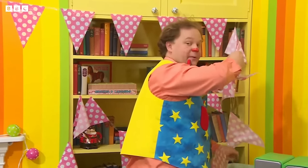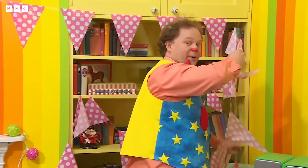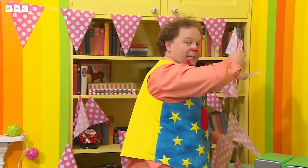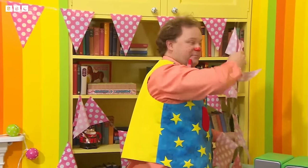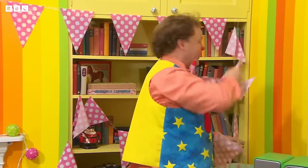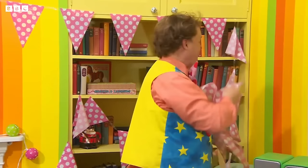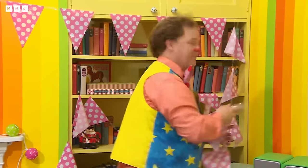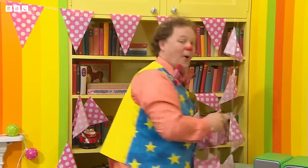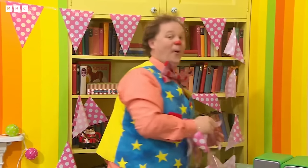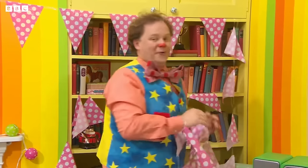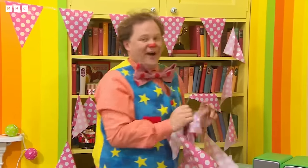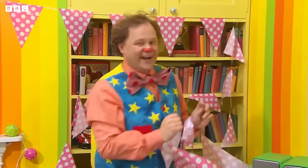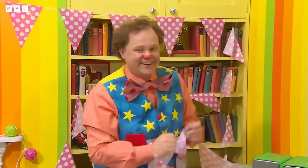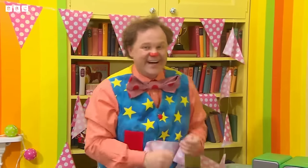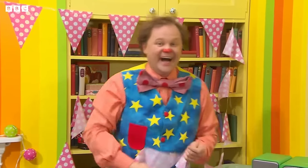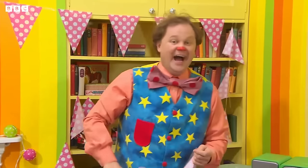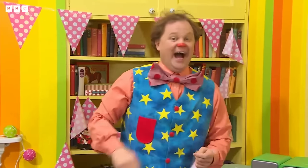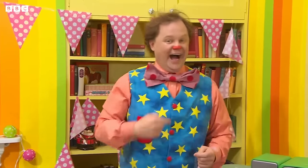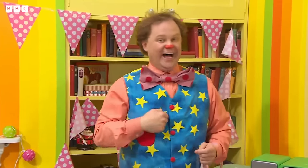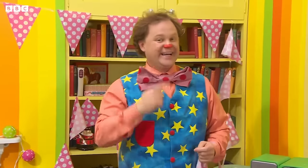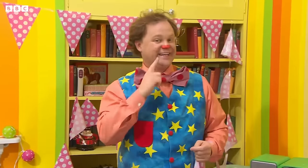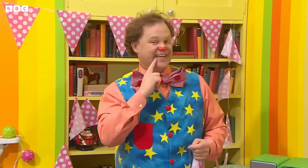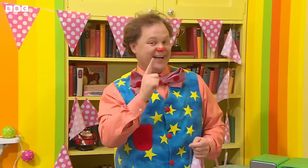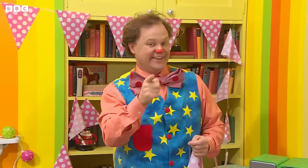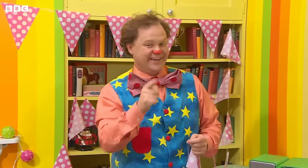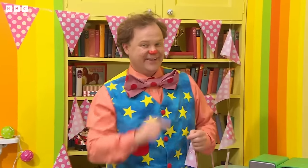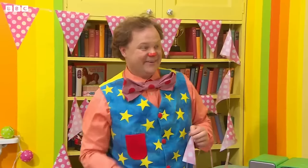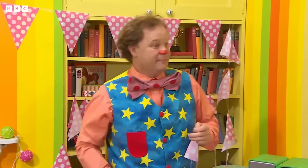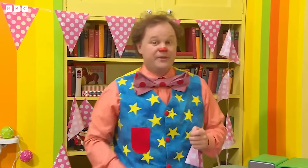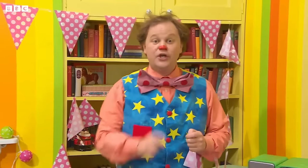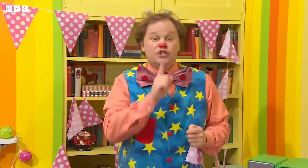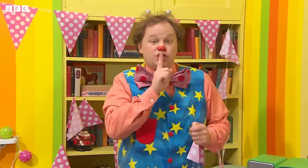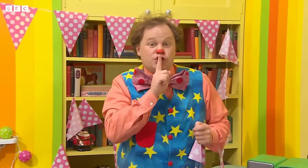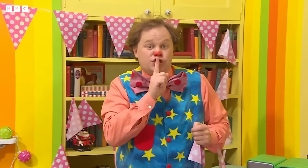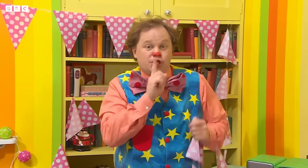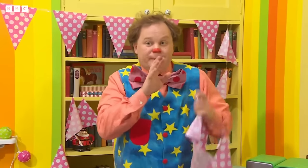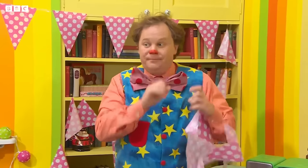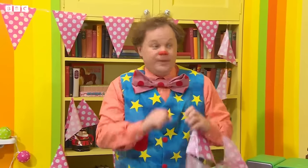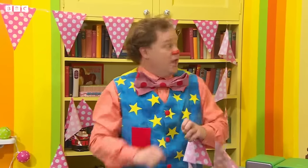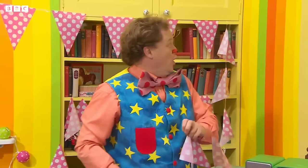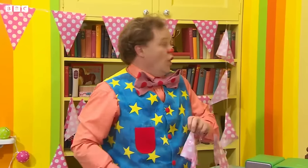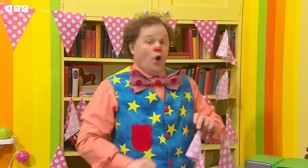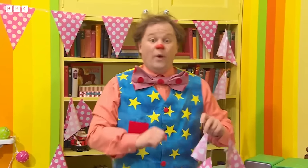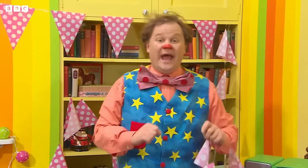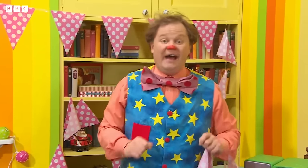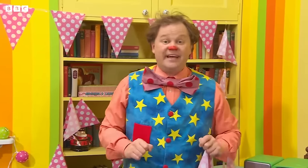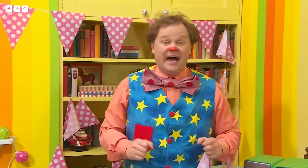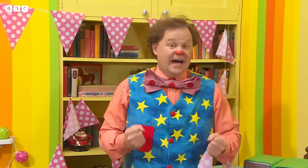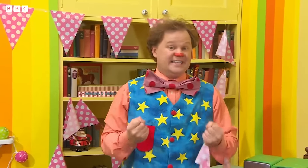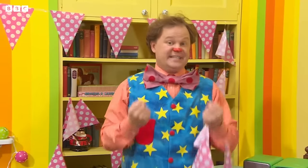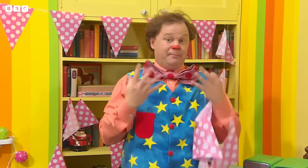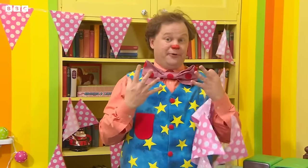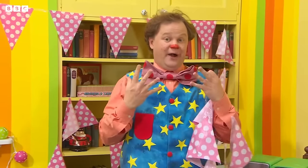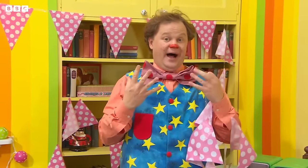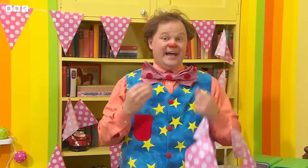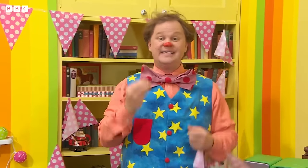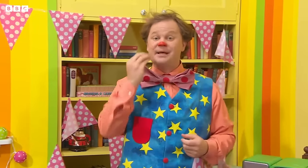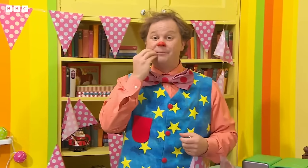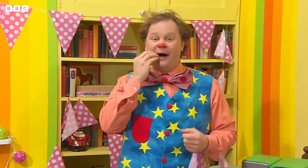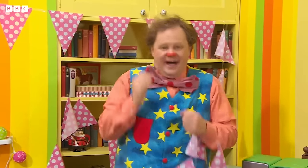Well, all right. I can tell you. Shh. We're having a surprise